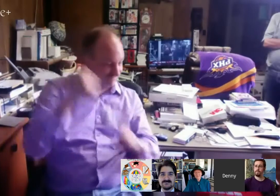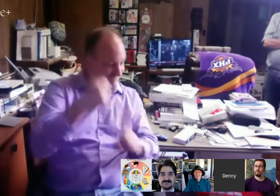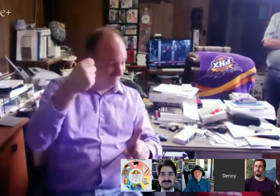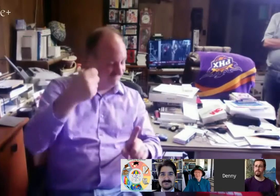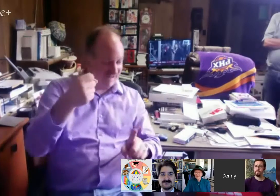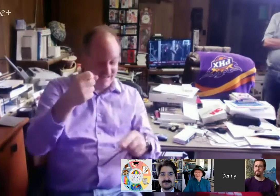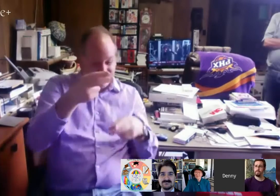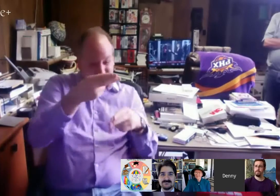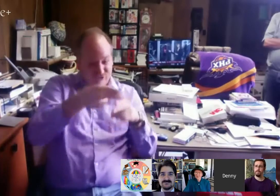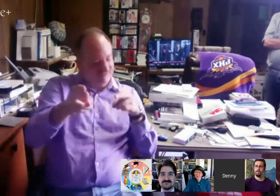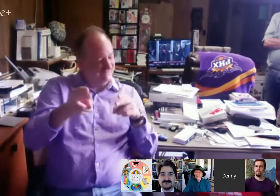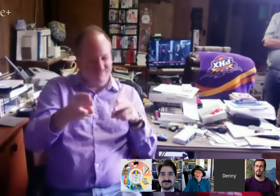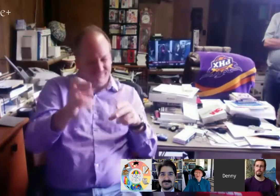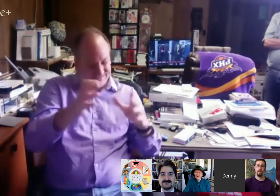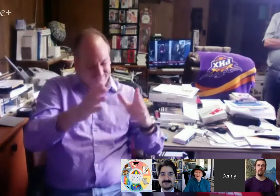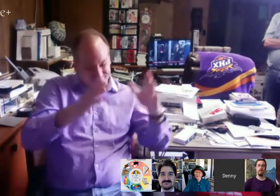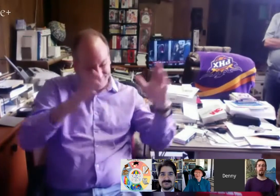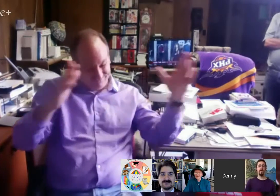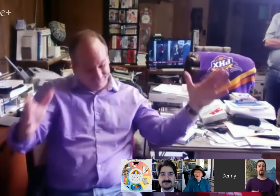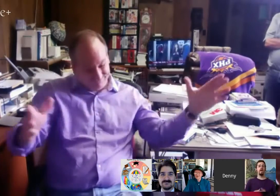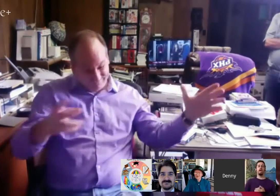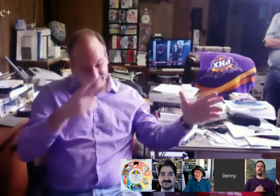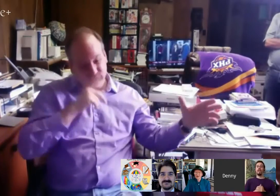to need